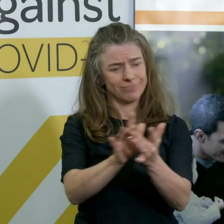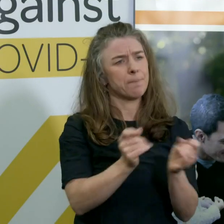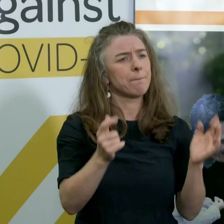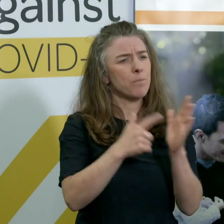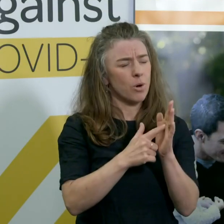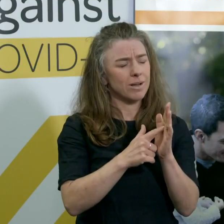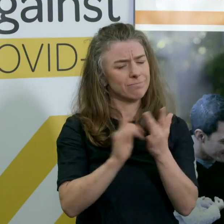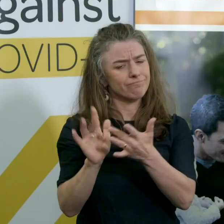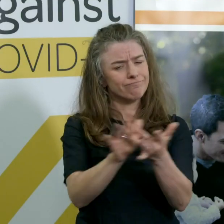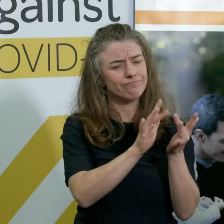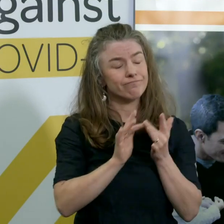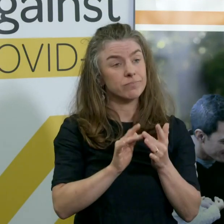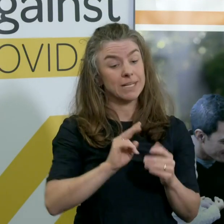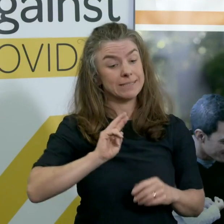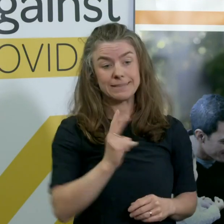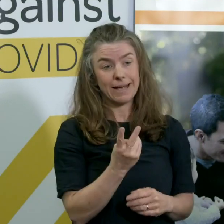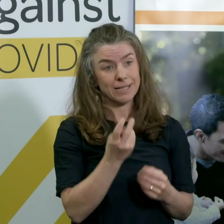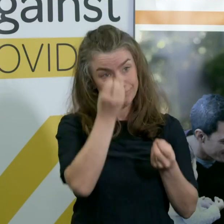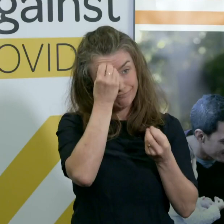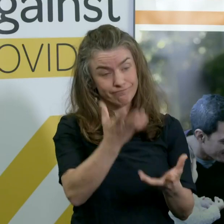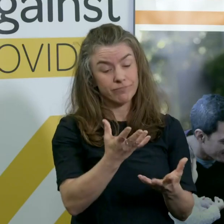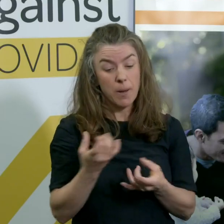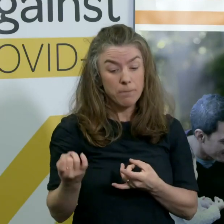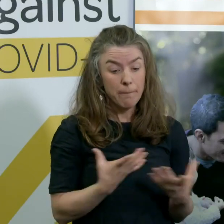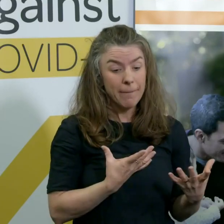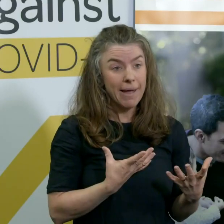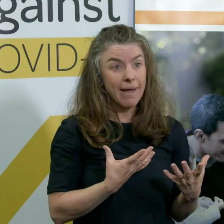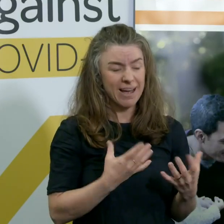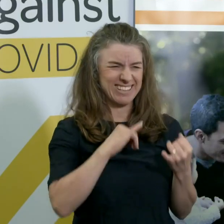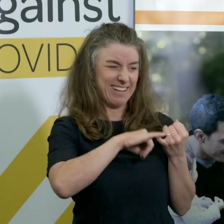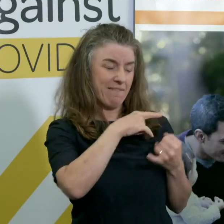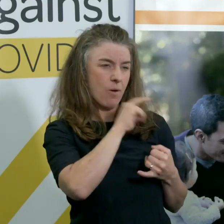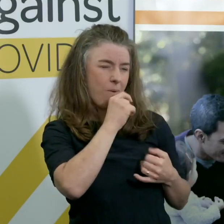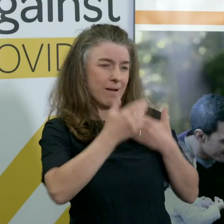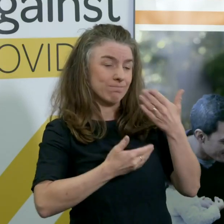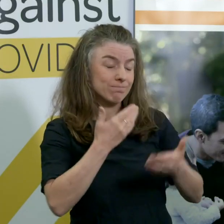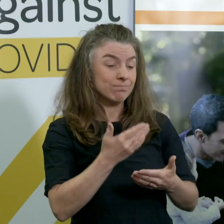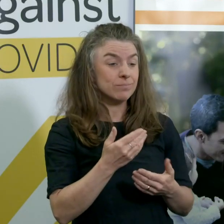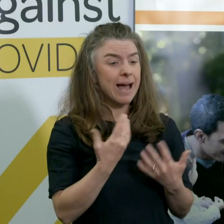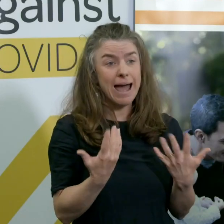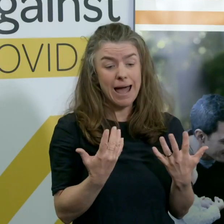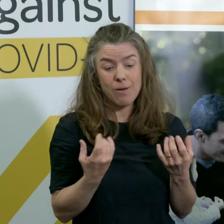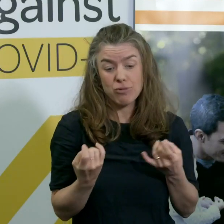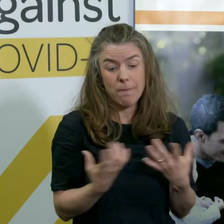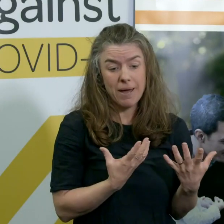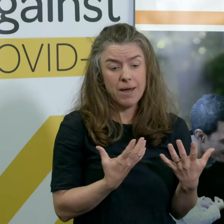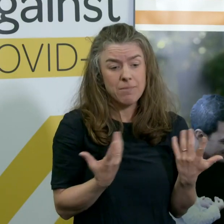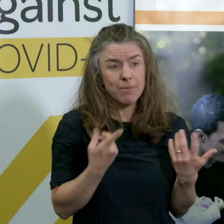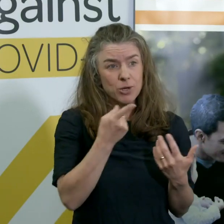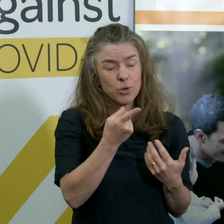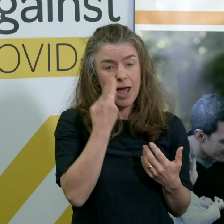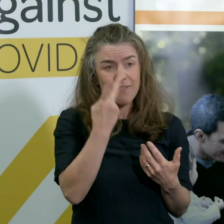connected. Secondly, in terms of preparation, and Steve will talk about this, you may want to look at